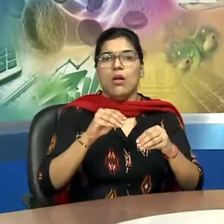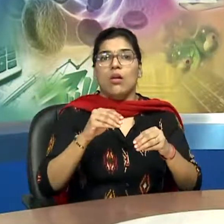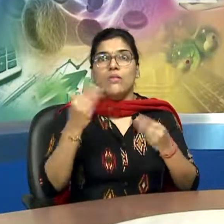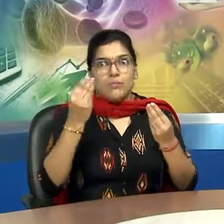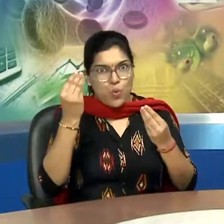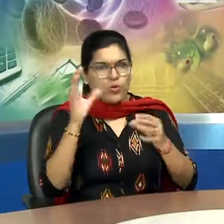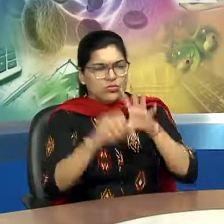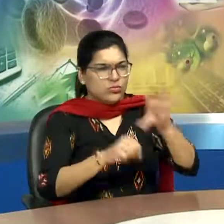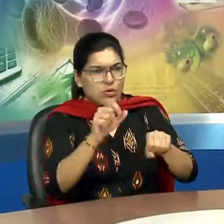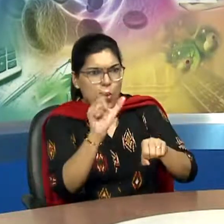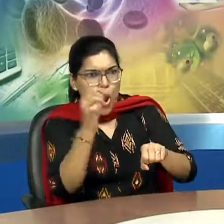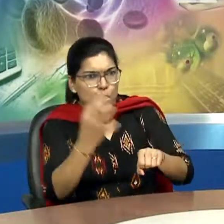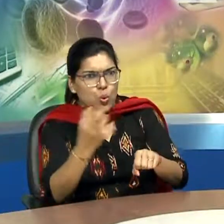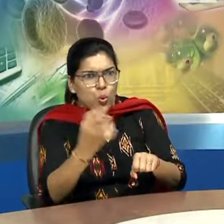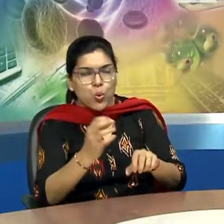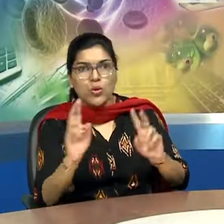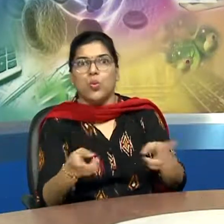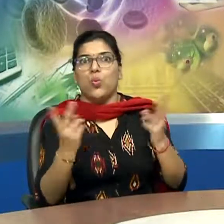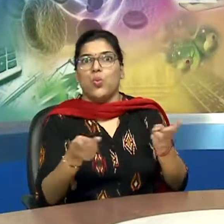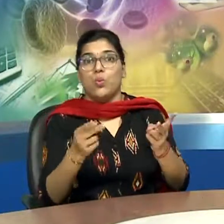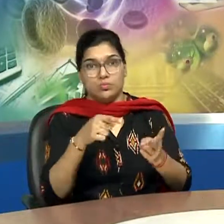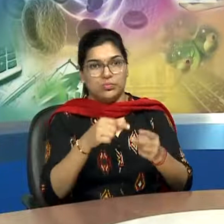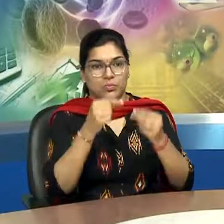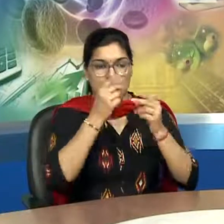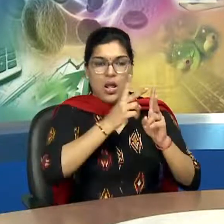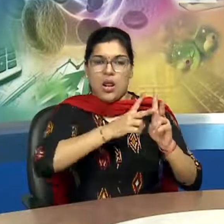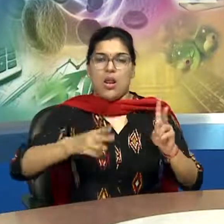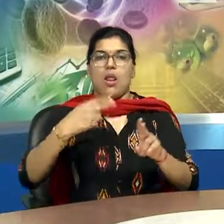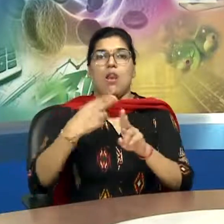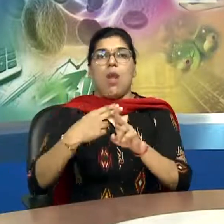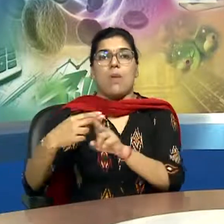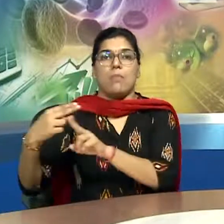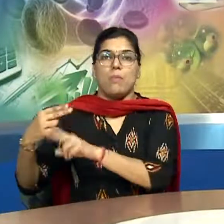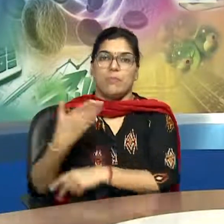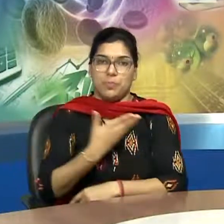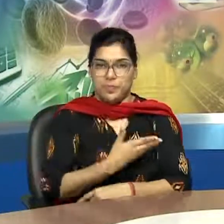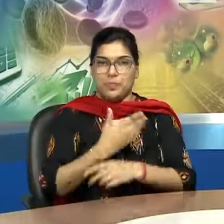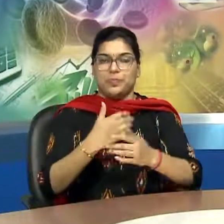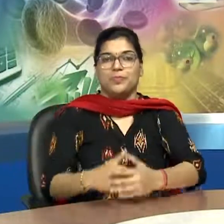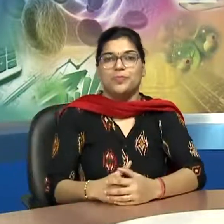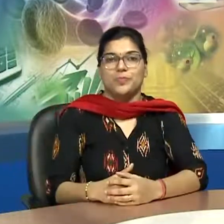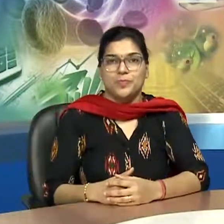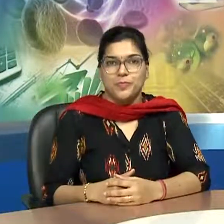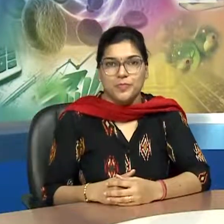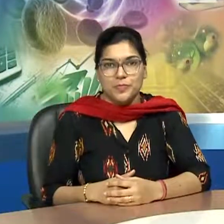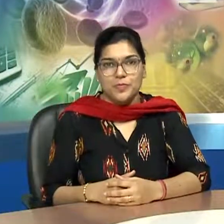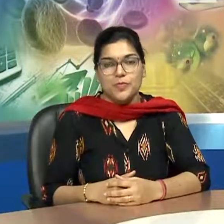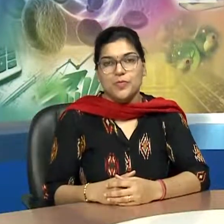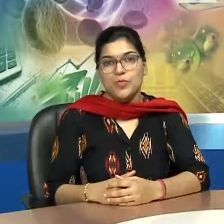use for selling, the purpose for selling, and there are different codes sometimes they give to these